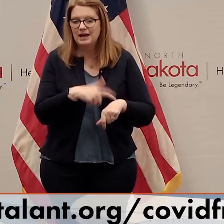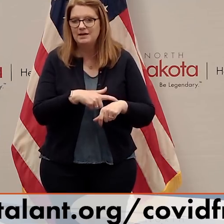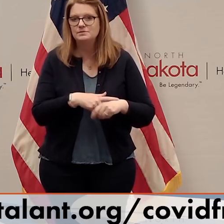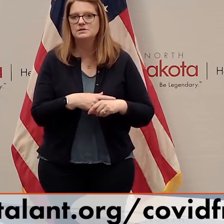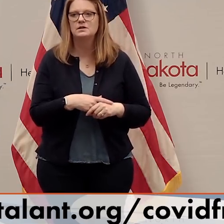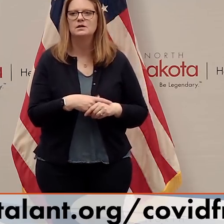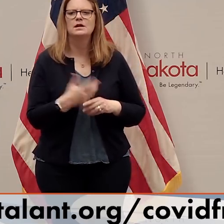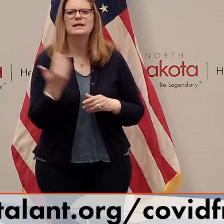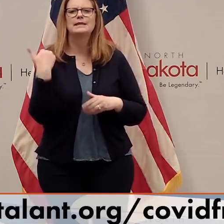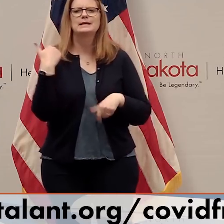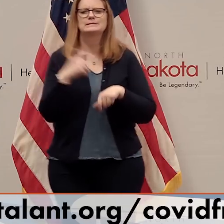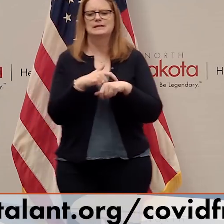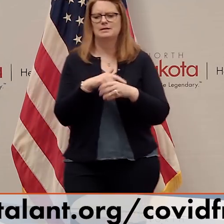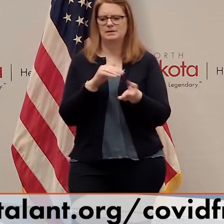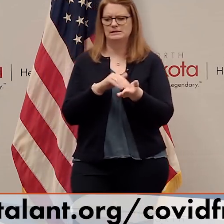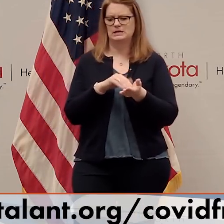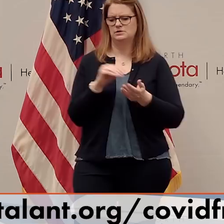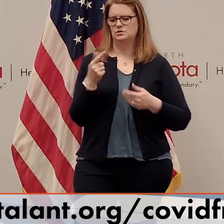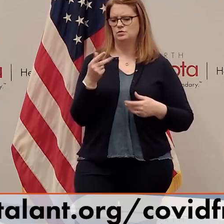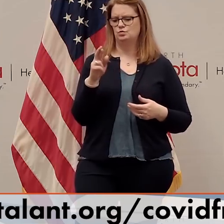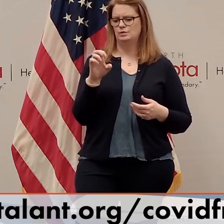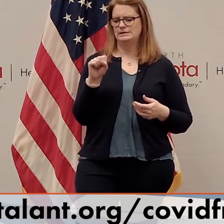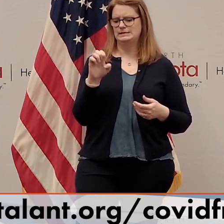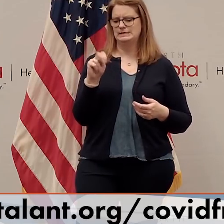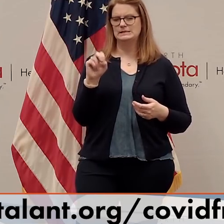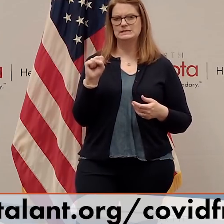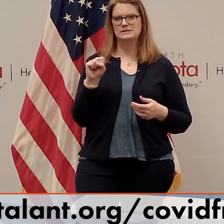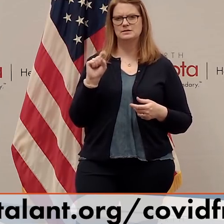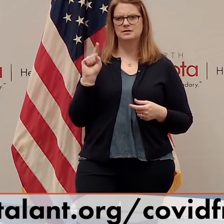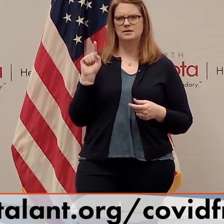Last time I spoke with Dr. Greasons, who's one of the